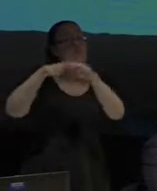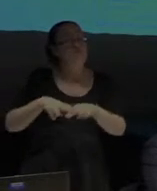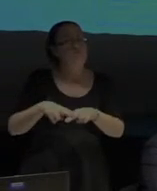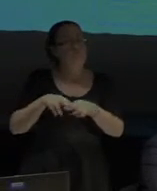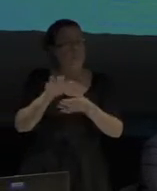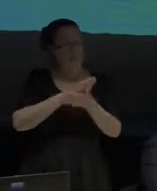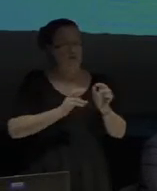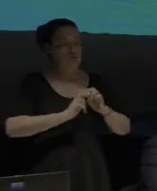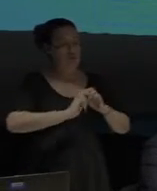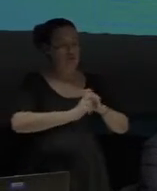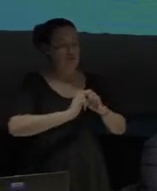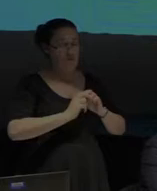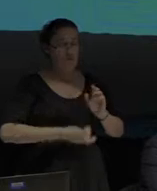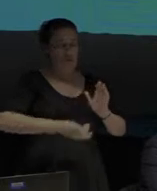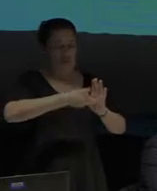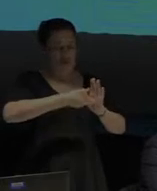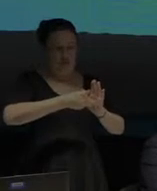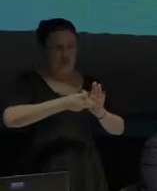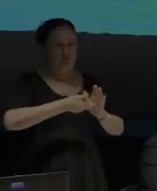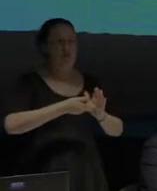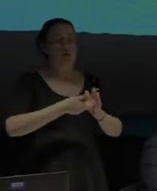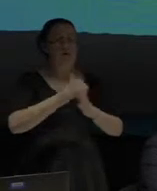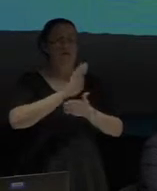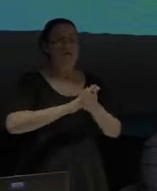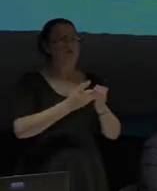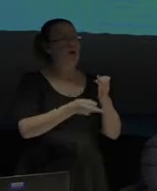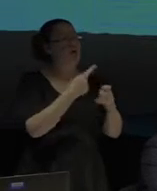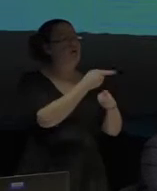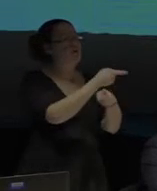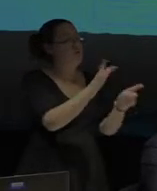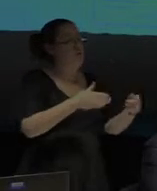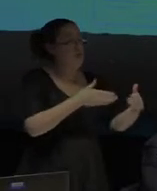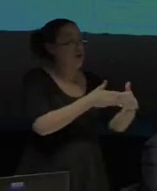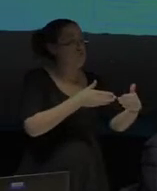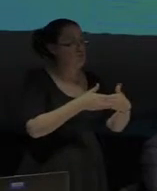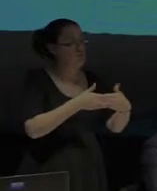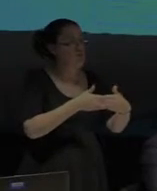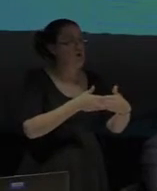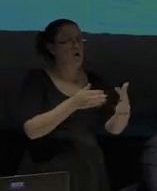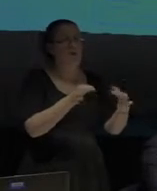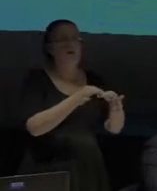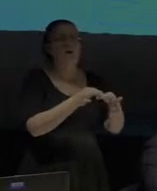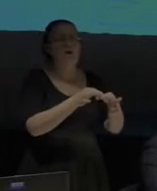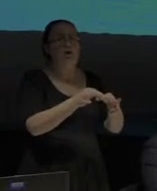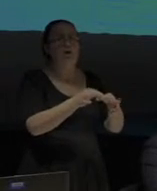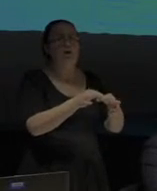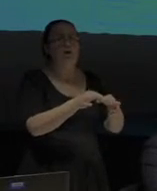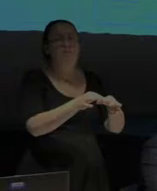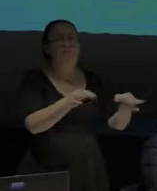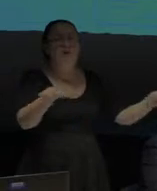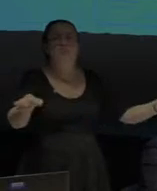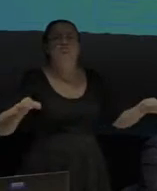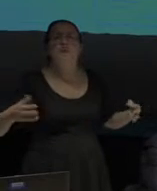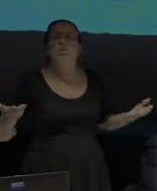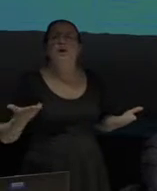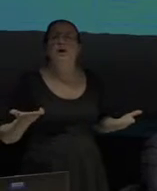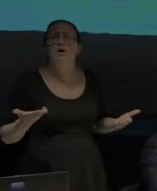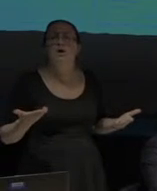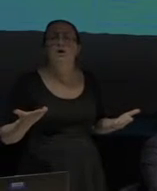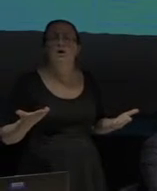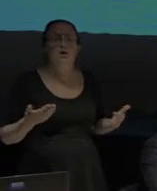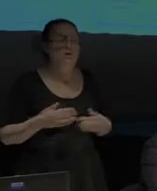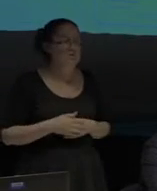travel. That puts up barriers to everybody else using the travel. Where's the boundary? And, you know, looking at me like I knew the answer to this, of